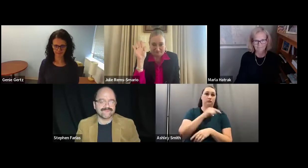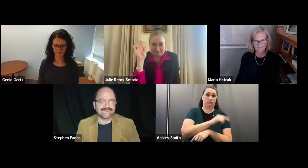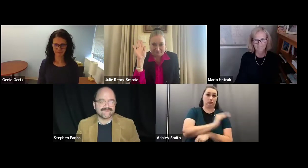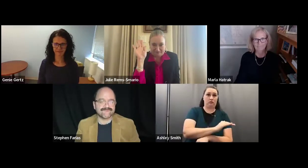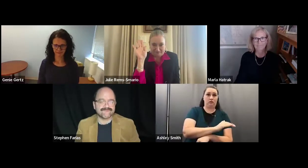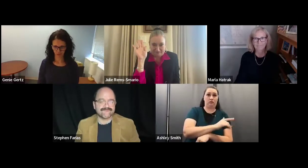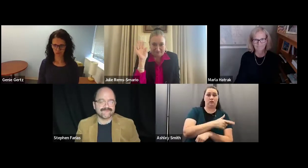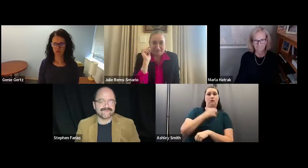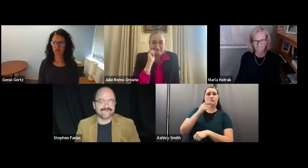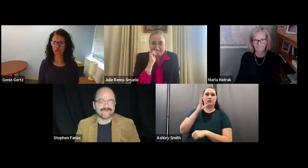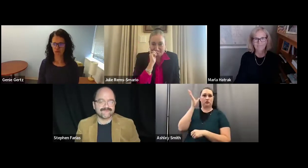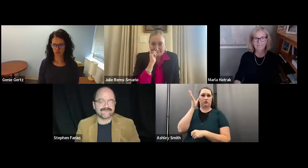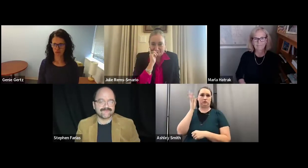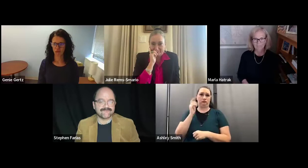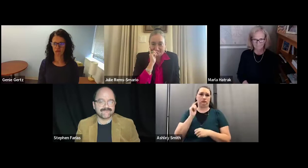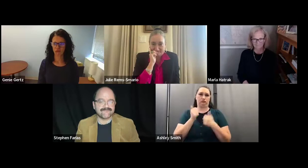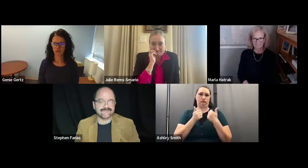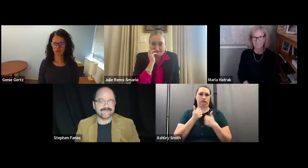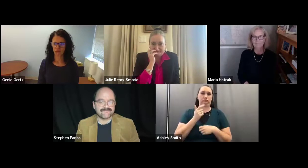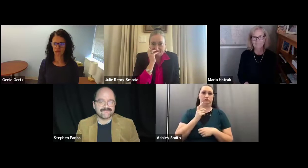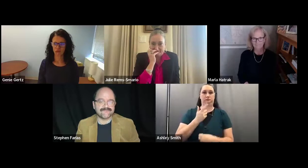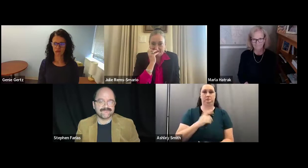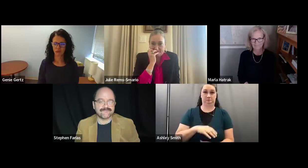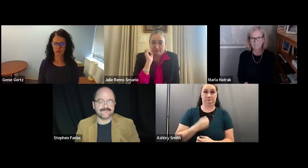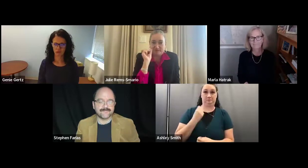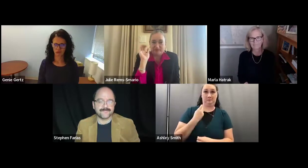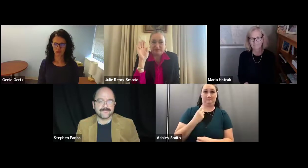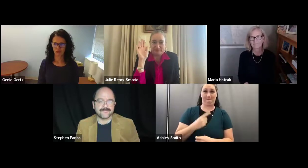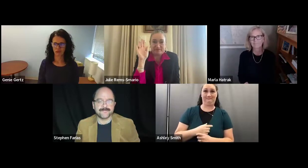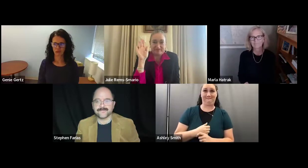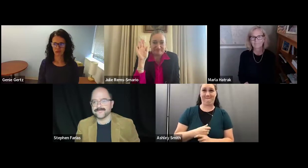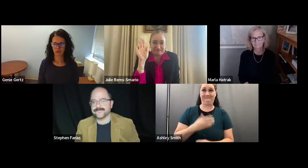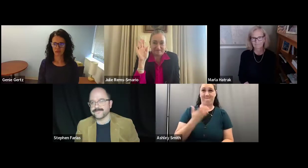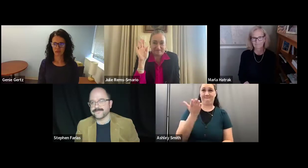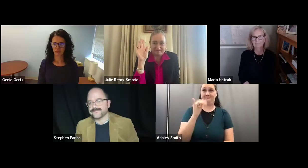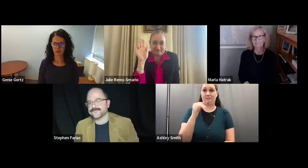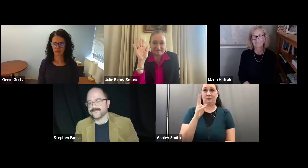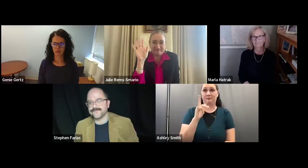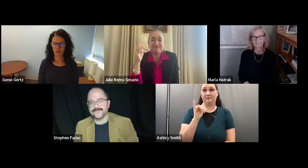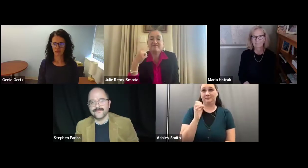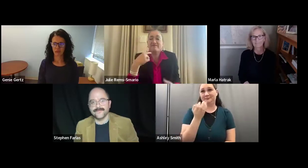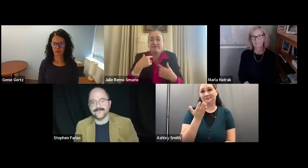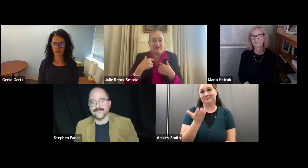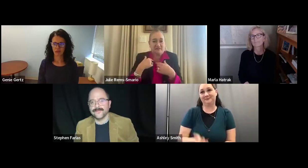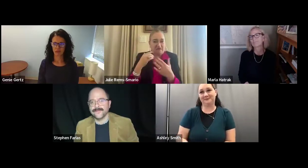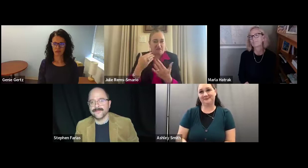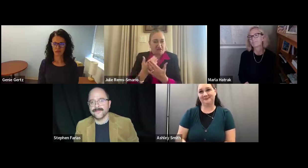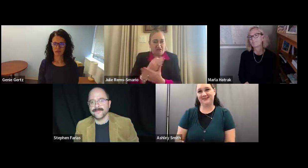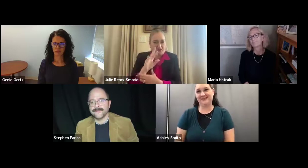children. Do they have the right to make that decision for their children, or should it be their children's decision?